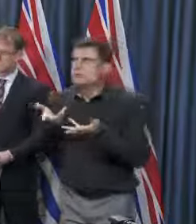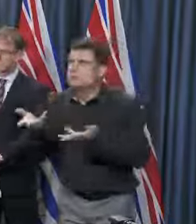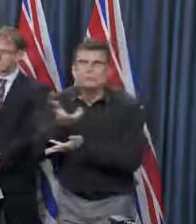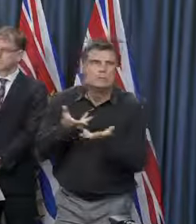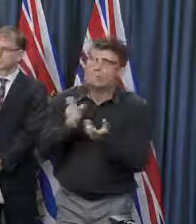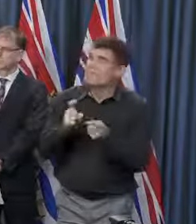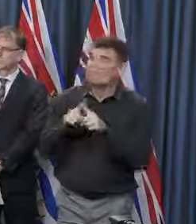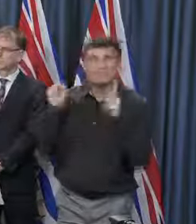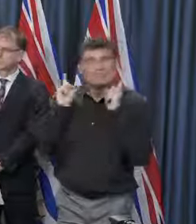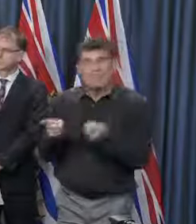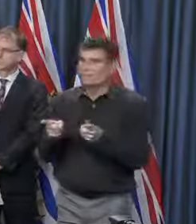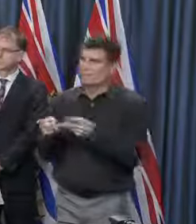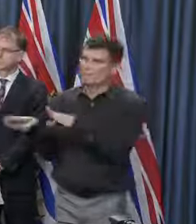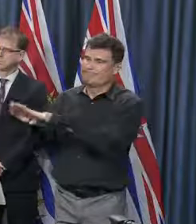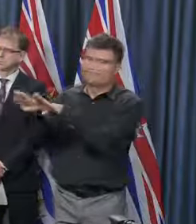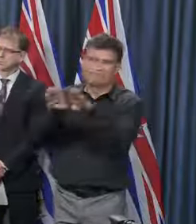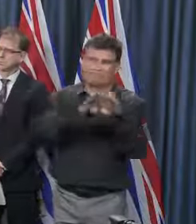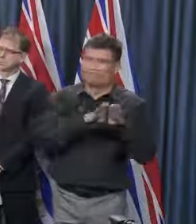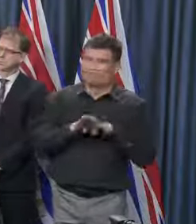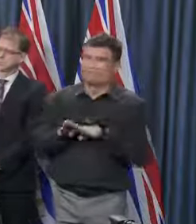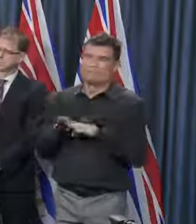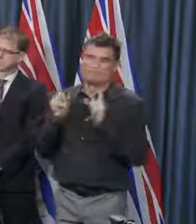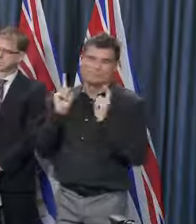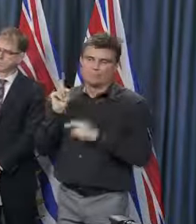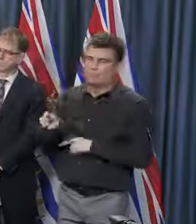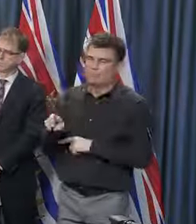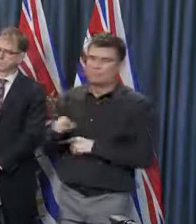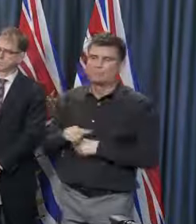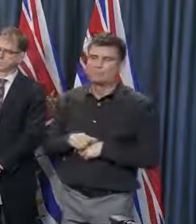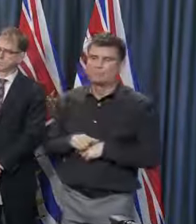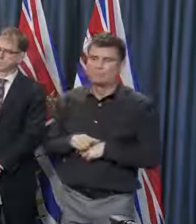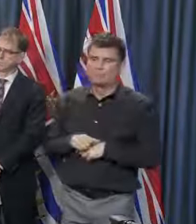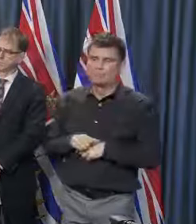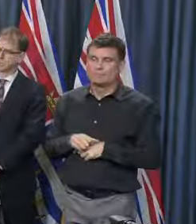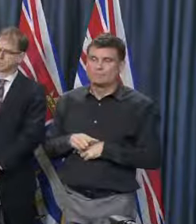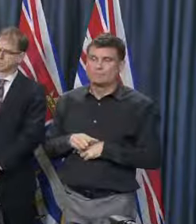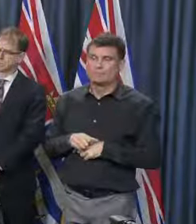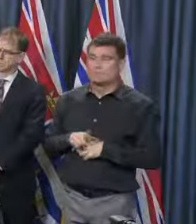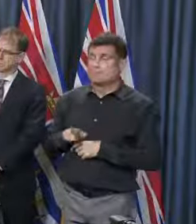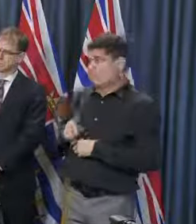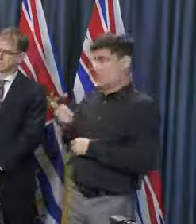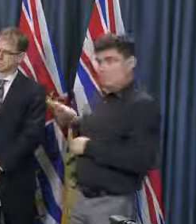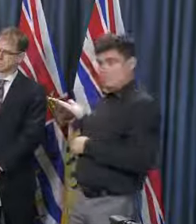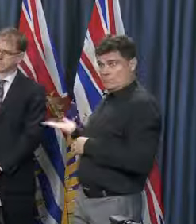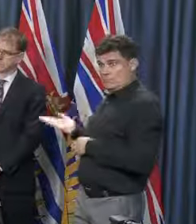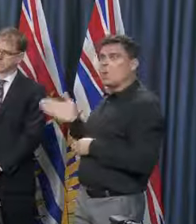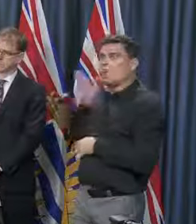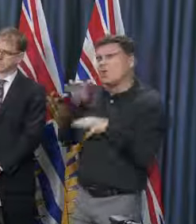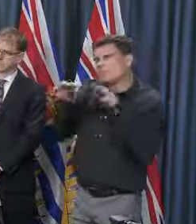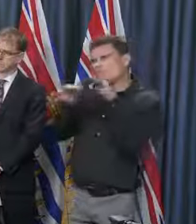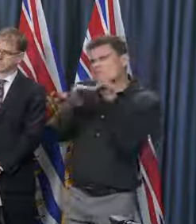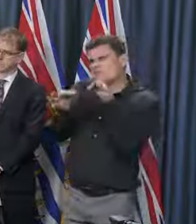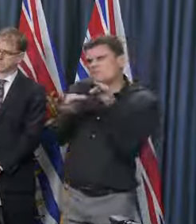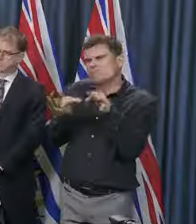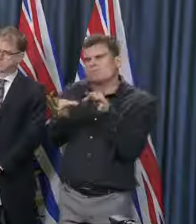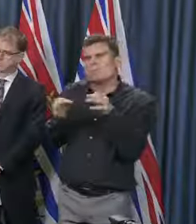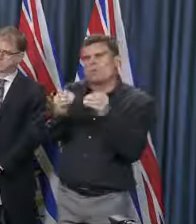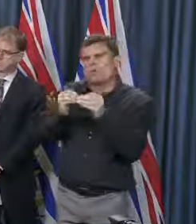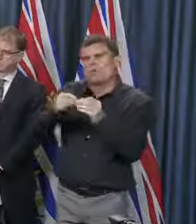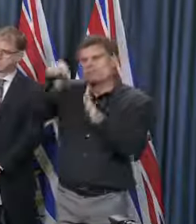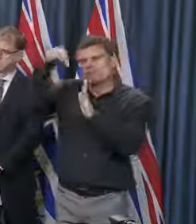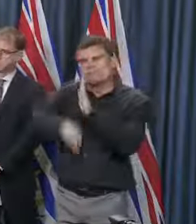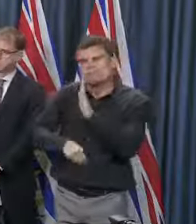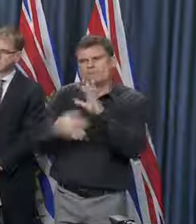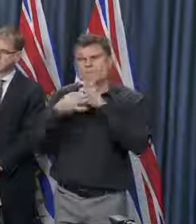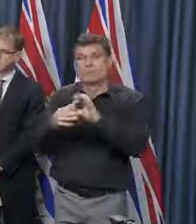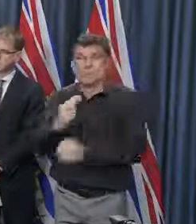is, and Minister Dix will speak more about it, is some of the measures around our hospital system to get us prepared for